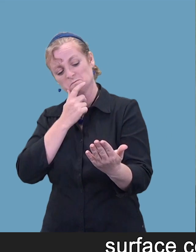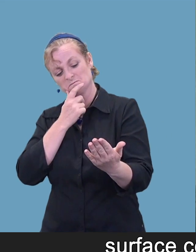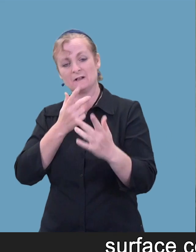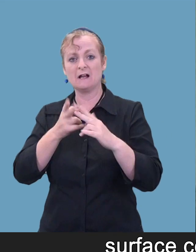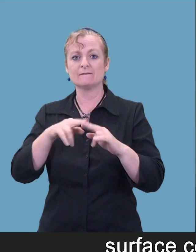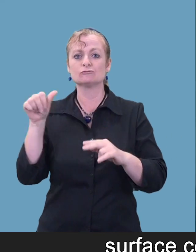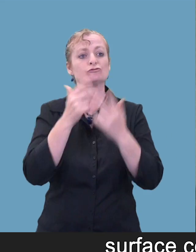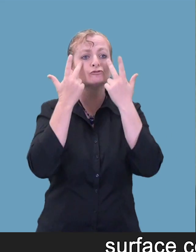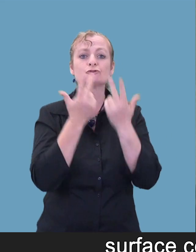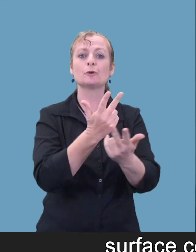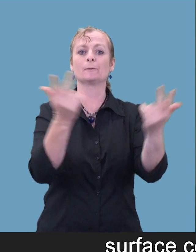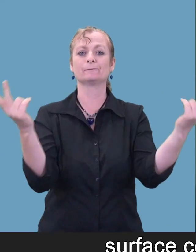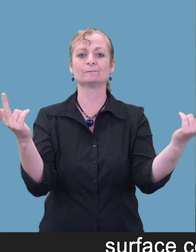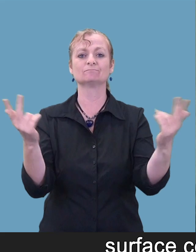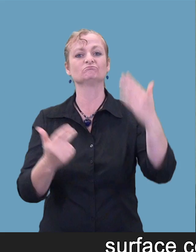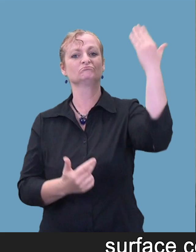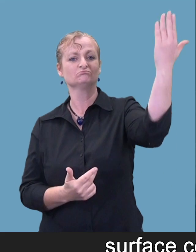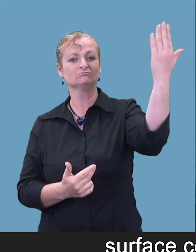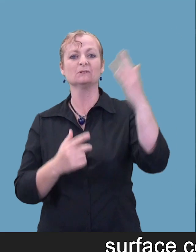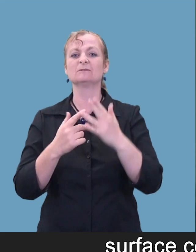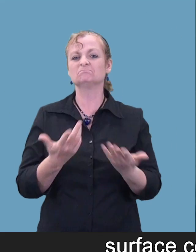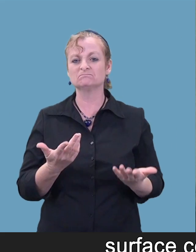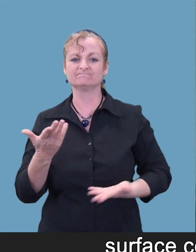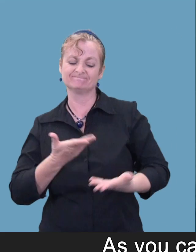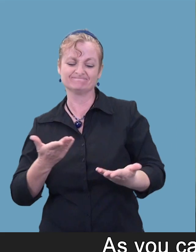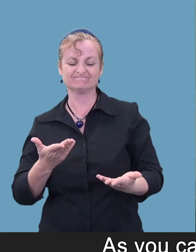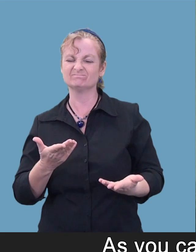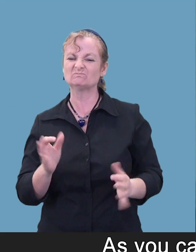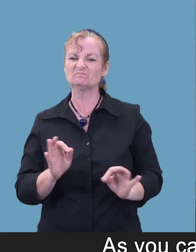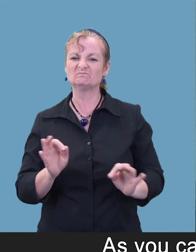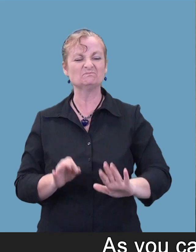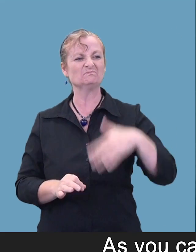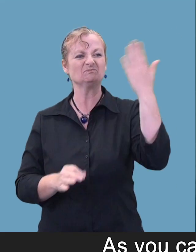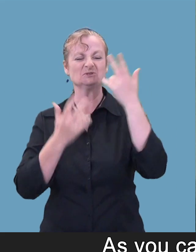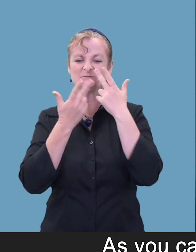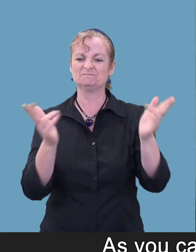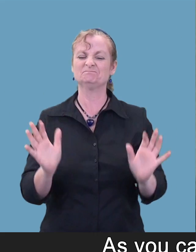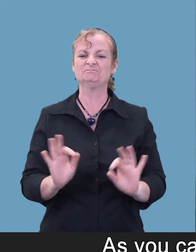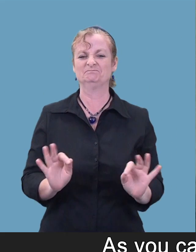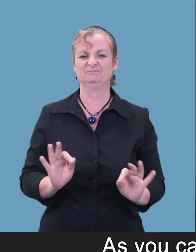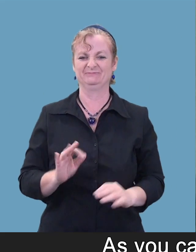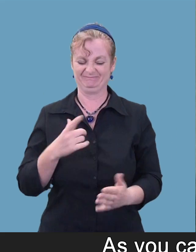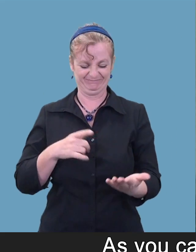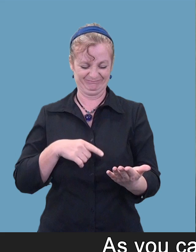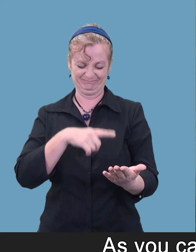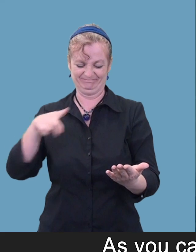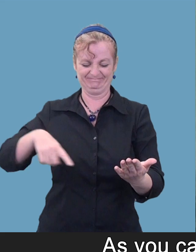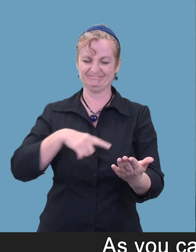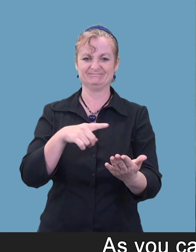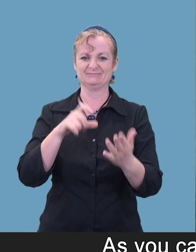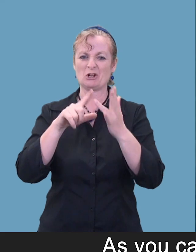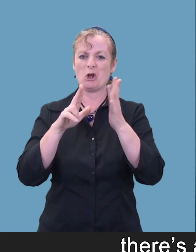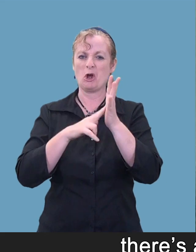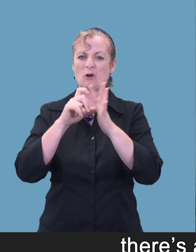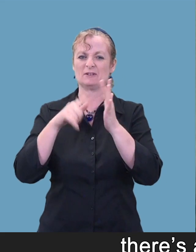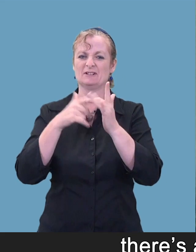so it had a very yellow and discoloured varnish. As you can imagine, a colonial painting like the Gritten, it's a landscape